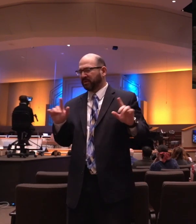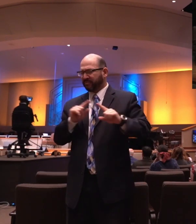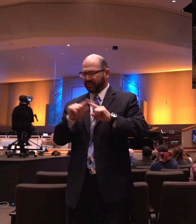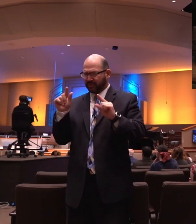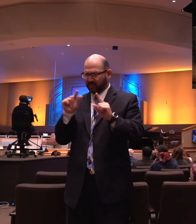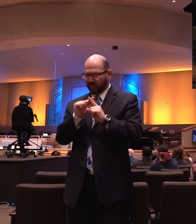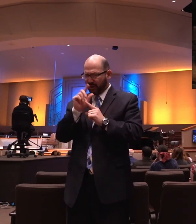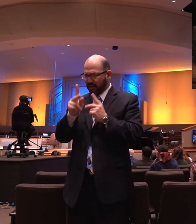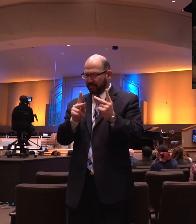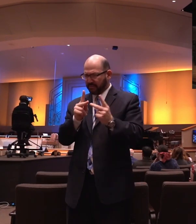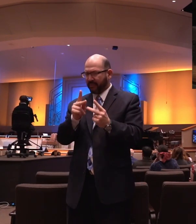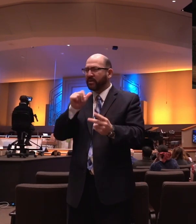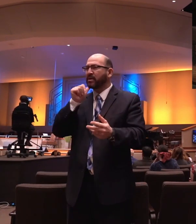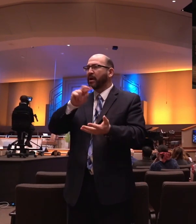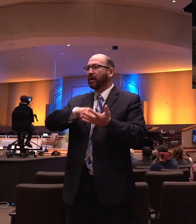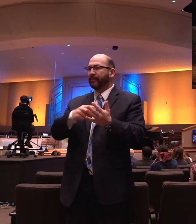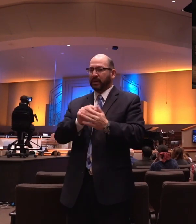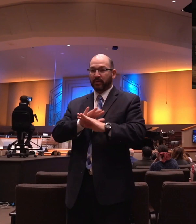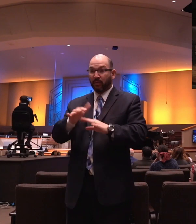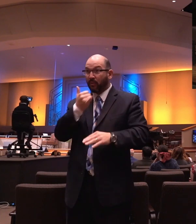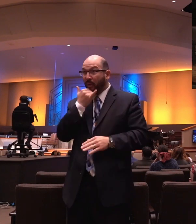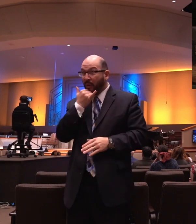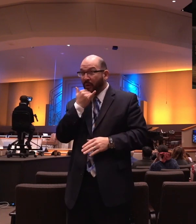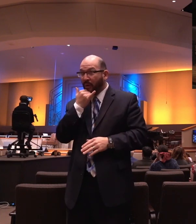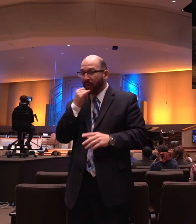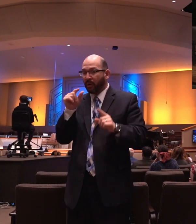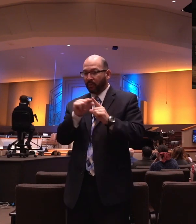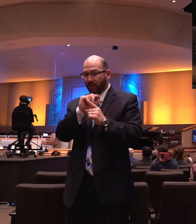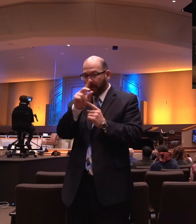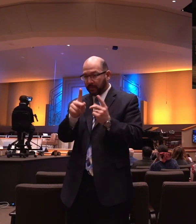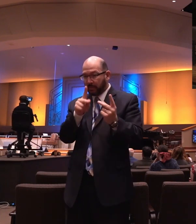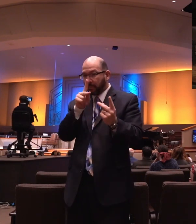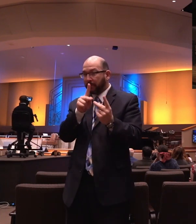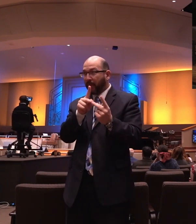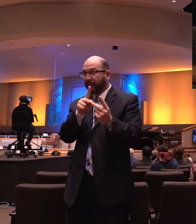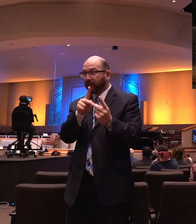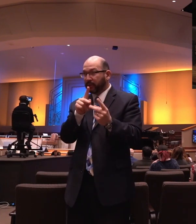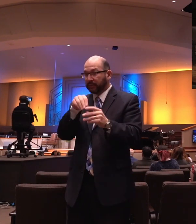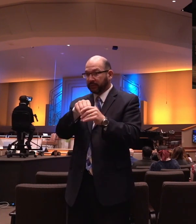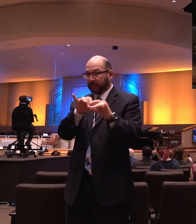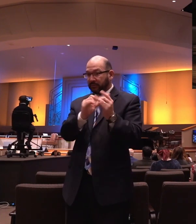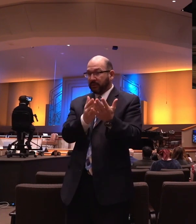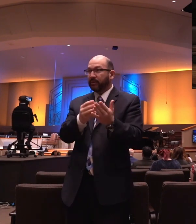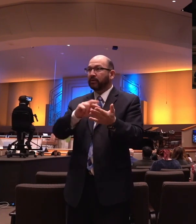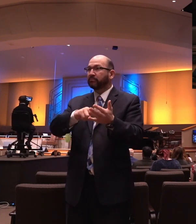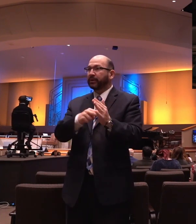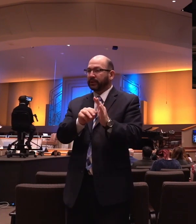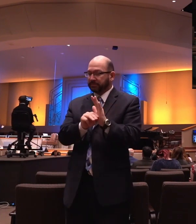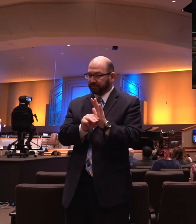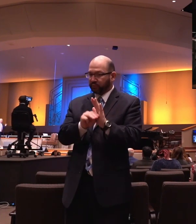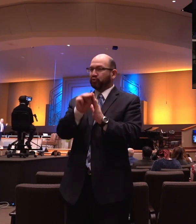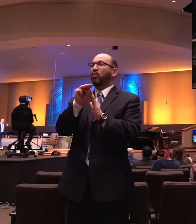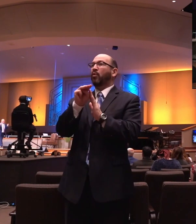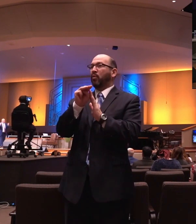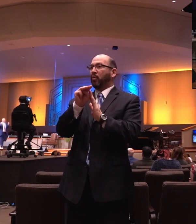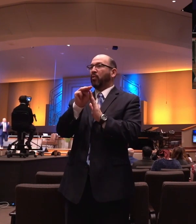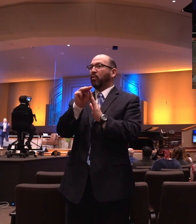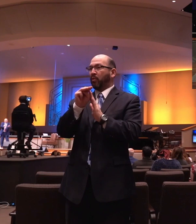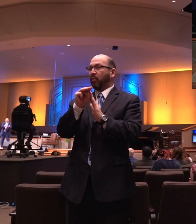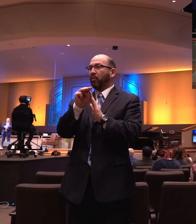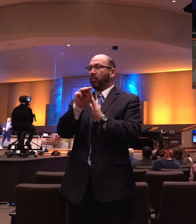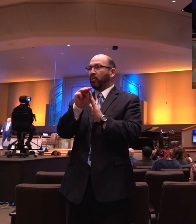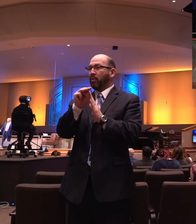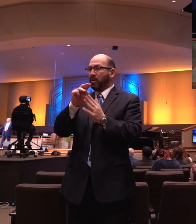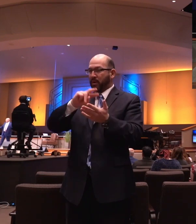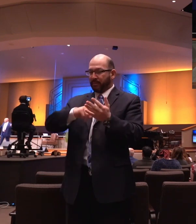It doesn't mean without flaw. It means somebody who is mature spiritually, somebody who is